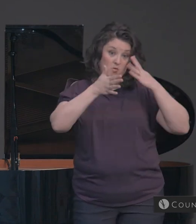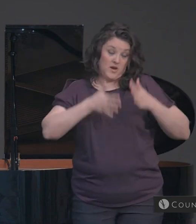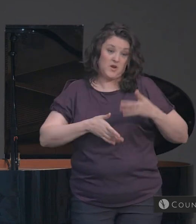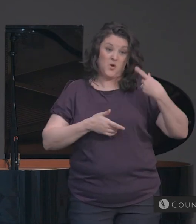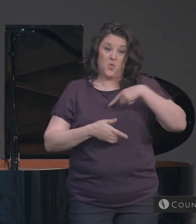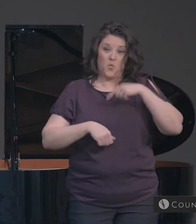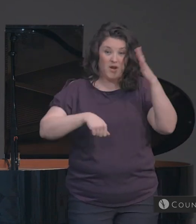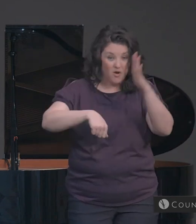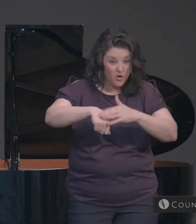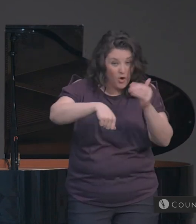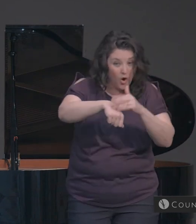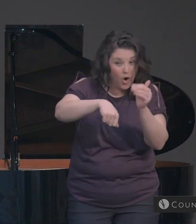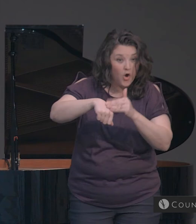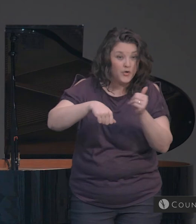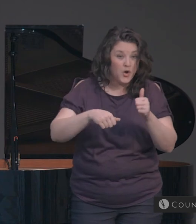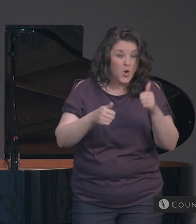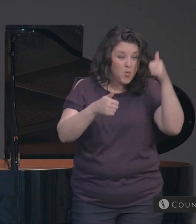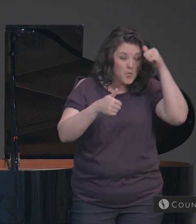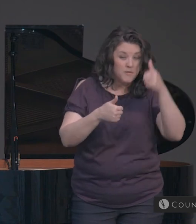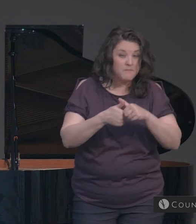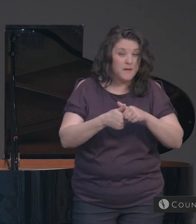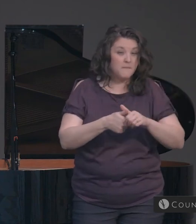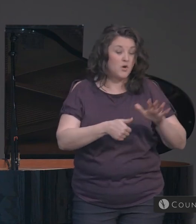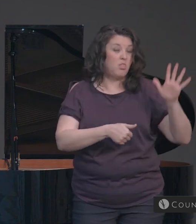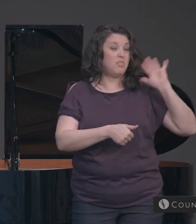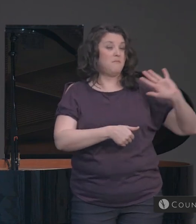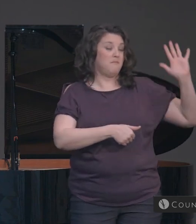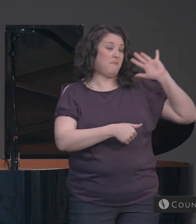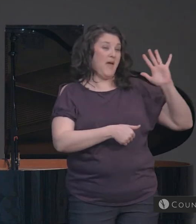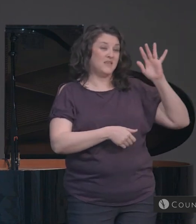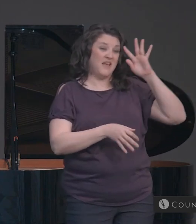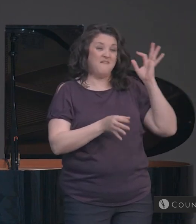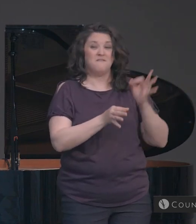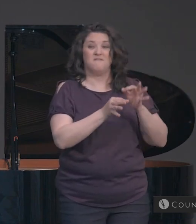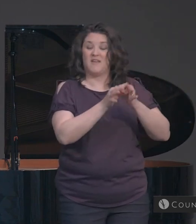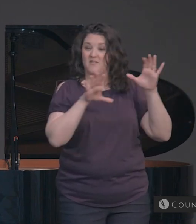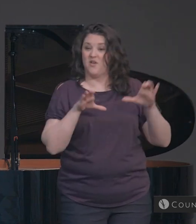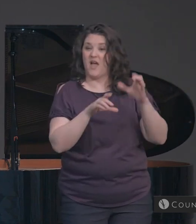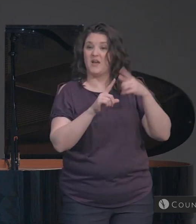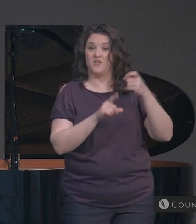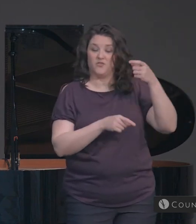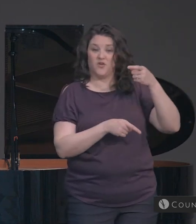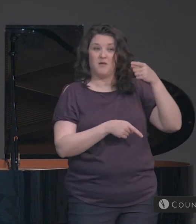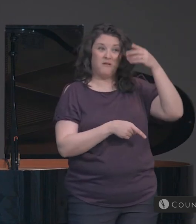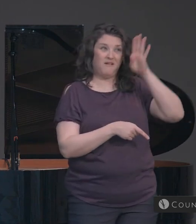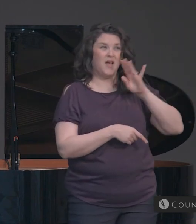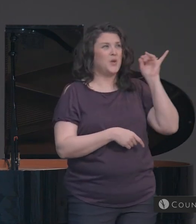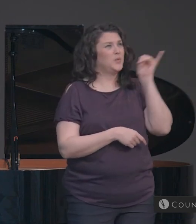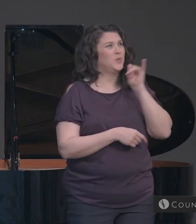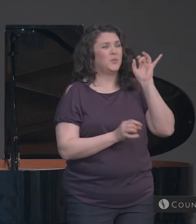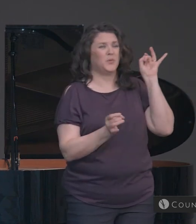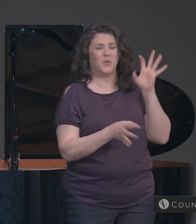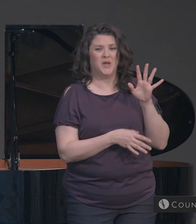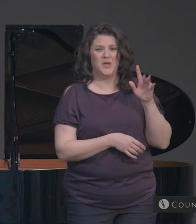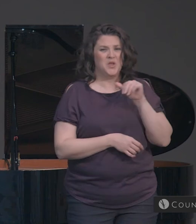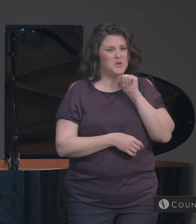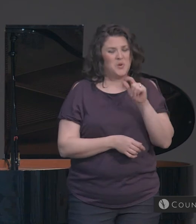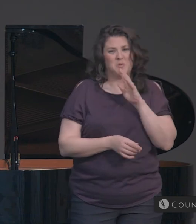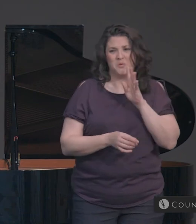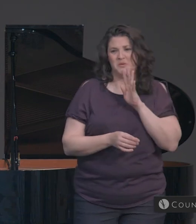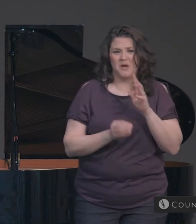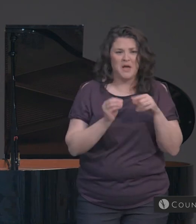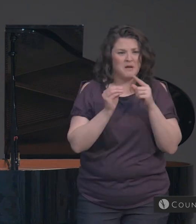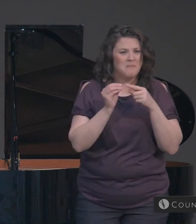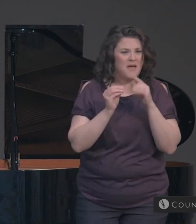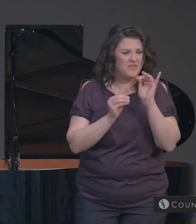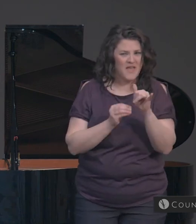to remember the past faithful act of a fearsome God. Tell it not in Gath, weep